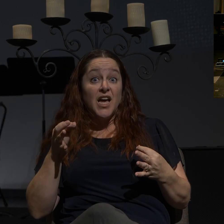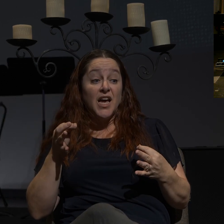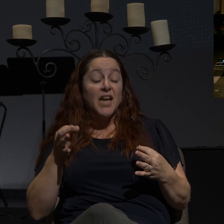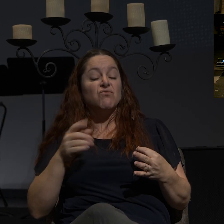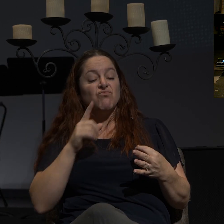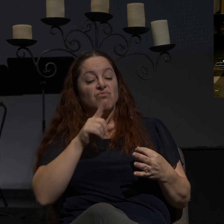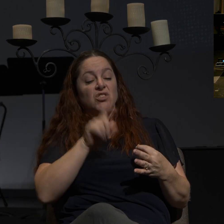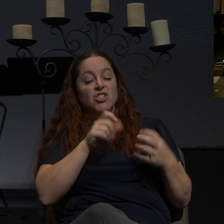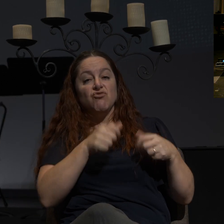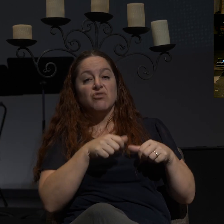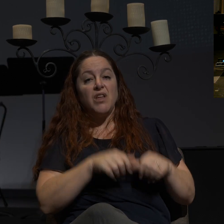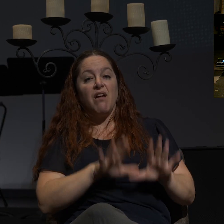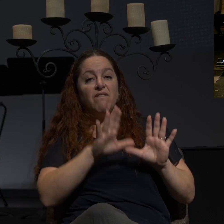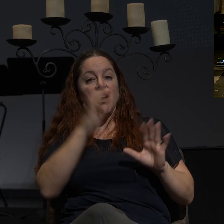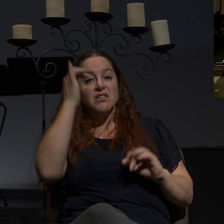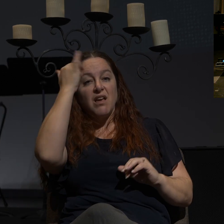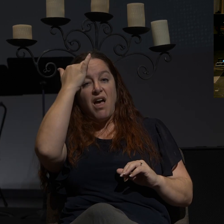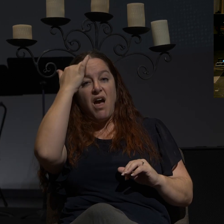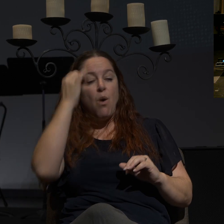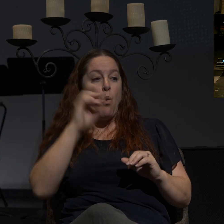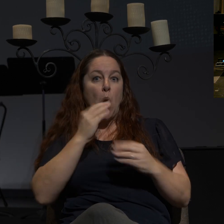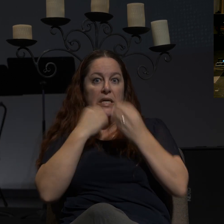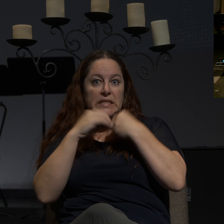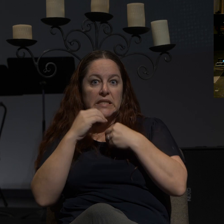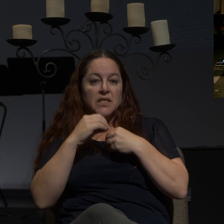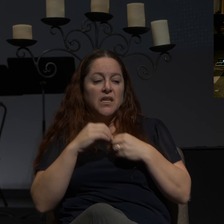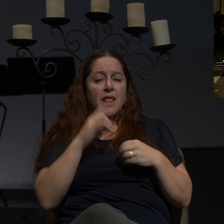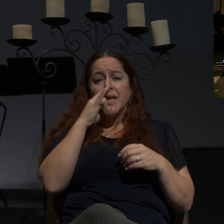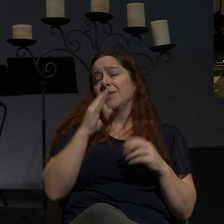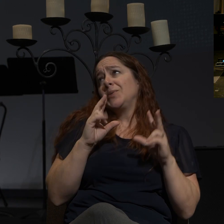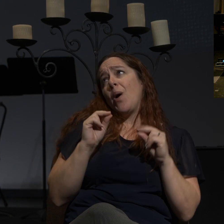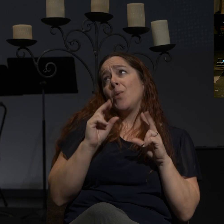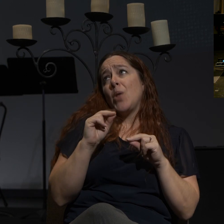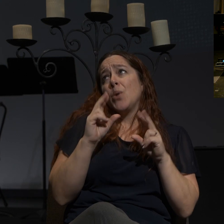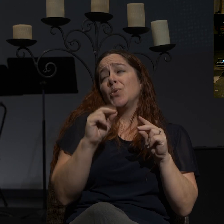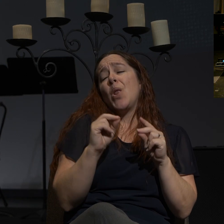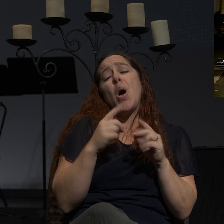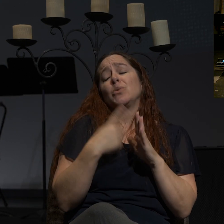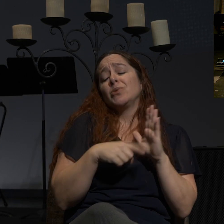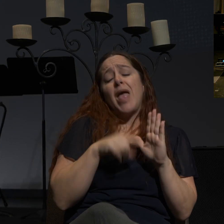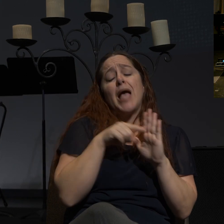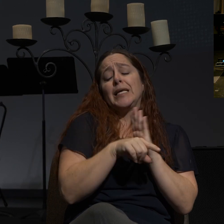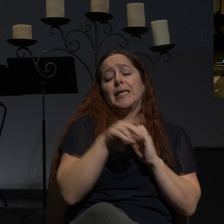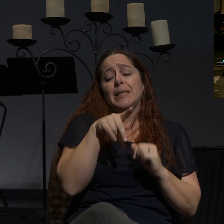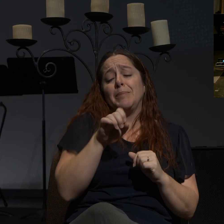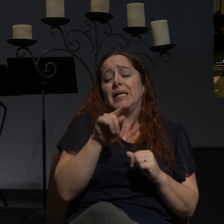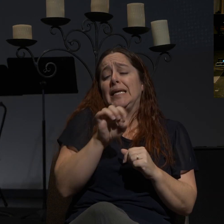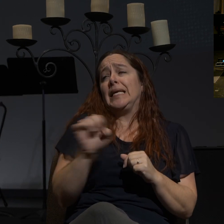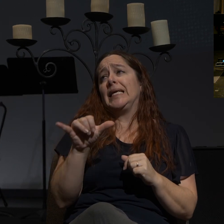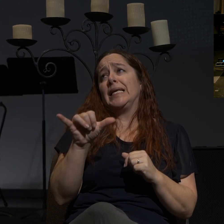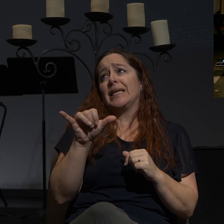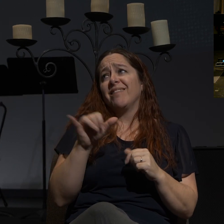the sacrifice or this evening's meal, and the kids are like, no, you can't kill Petey.